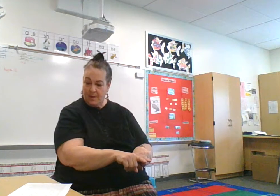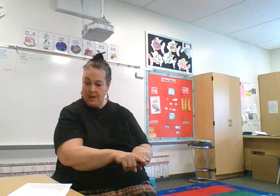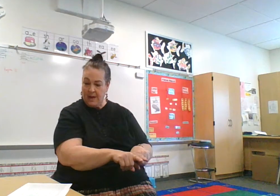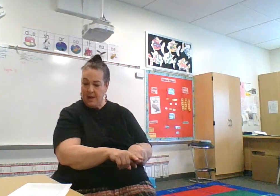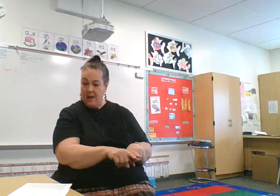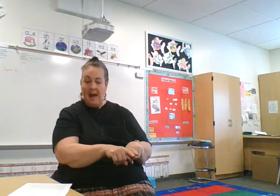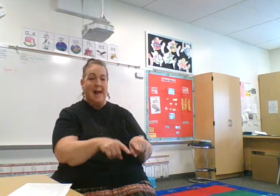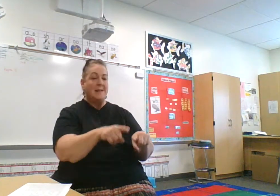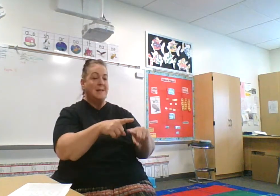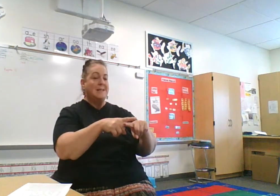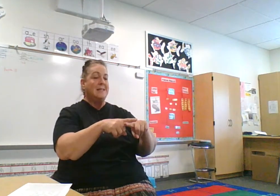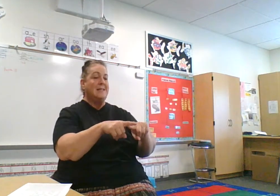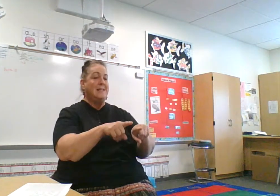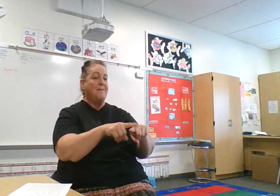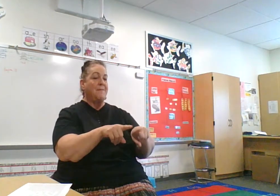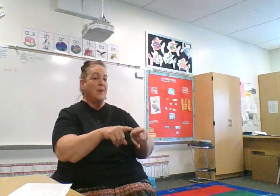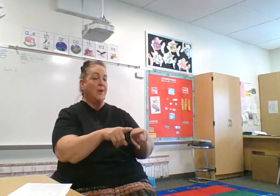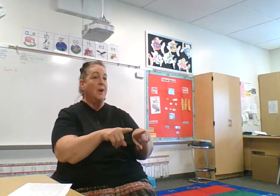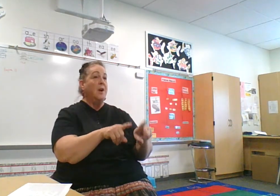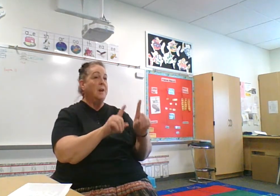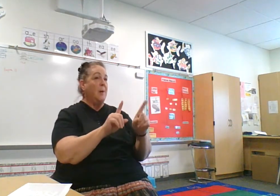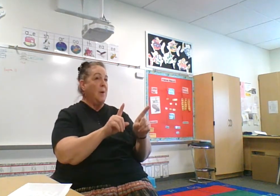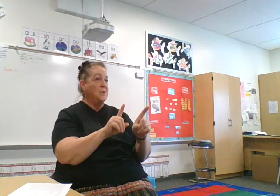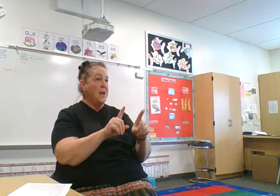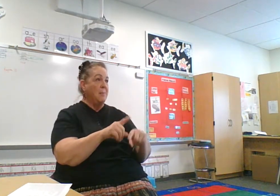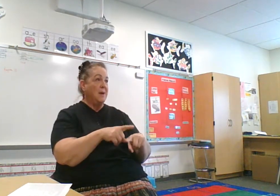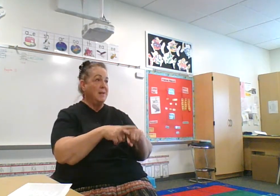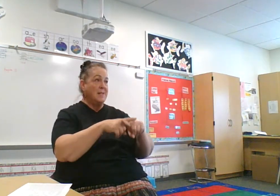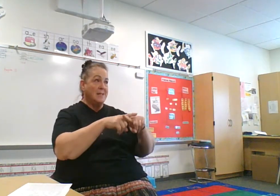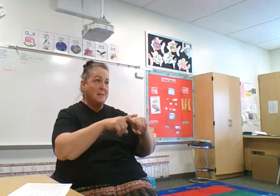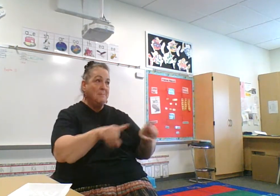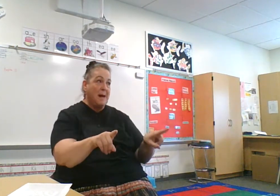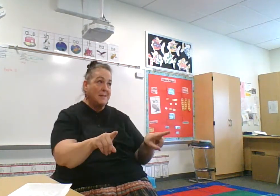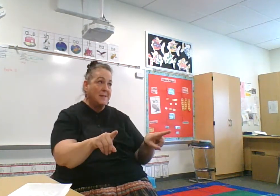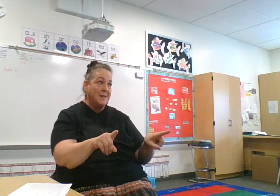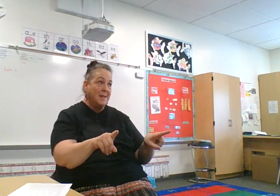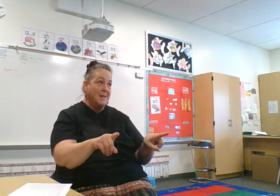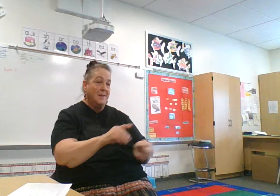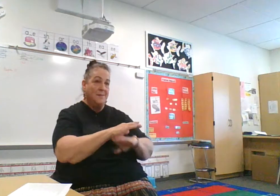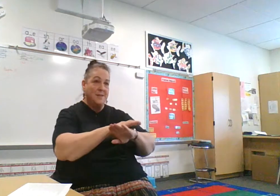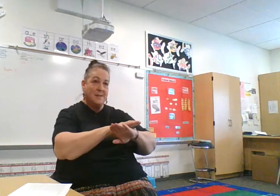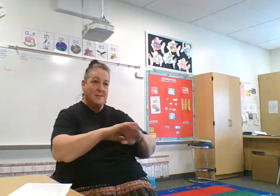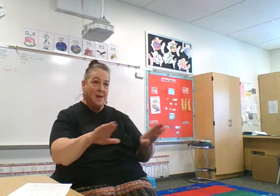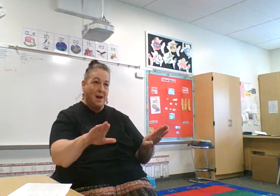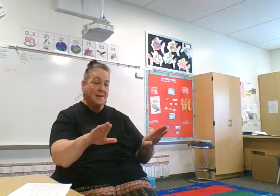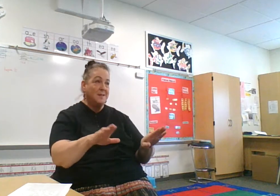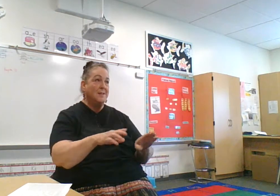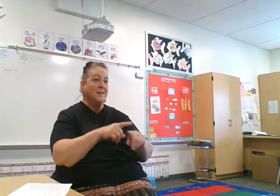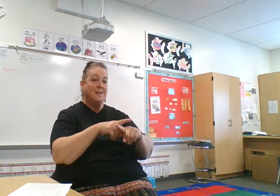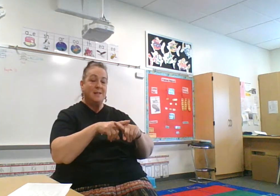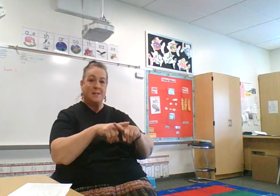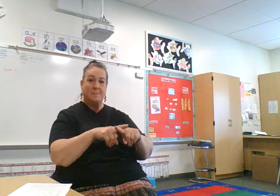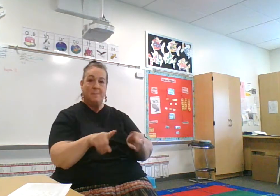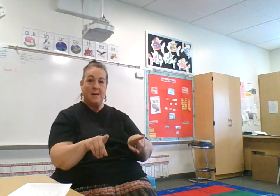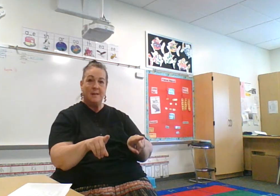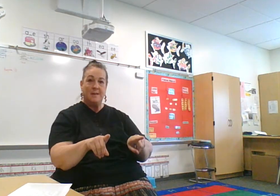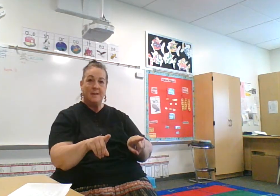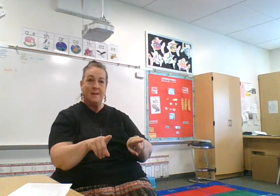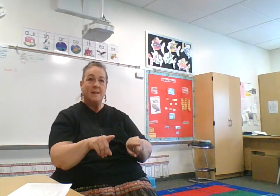Okay. And differ. Now watch out, because this is but. This is not. This is but.